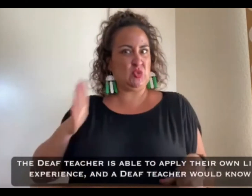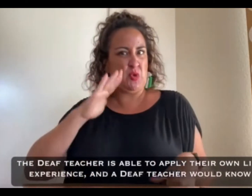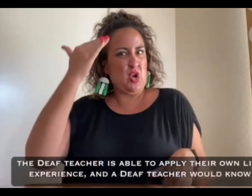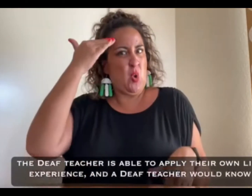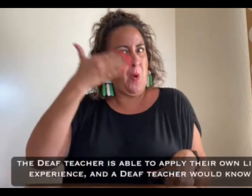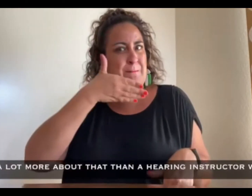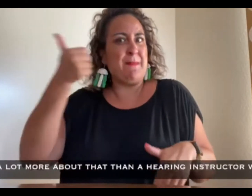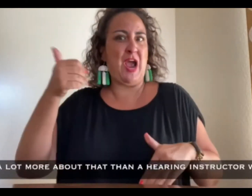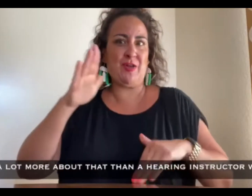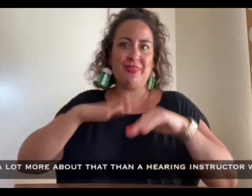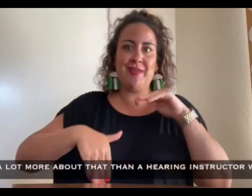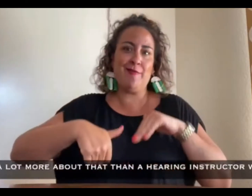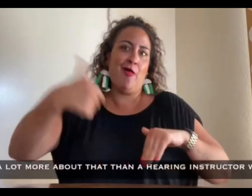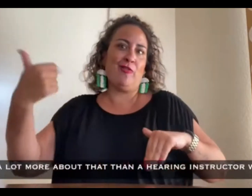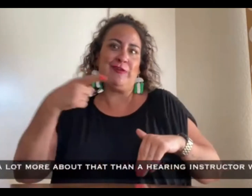than a hearing instructor would.